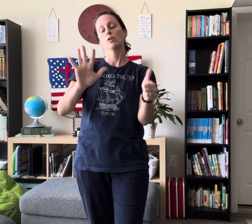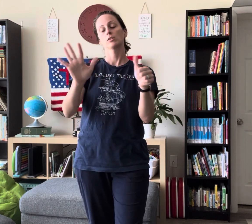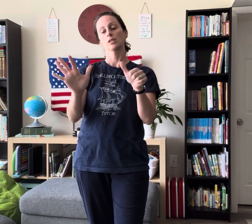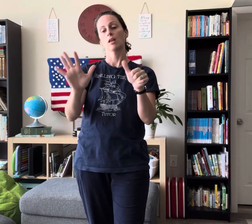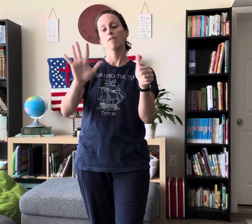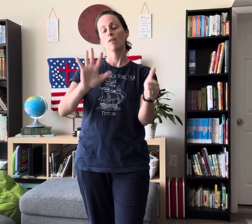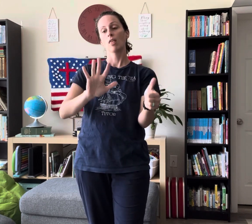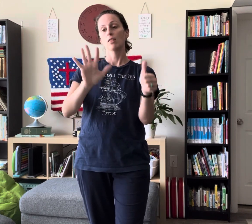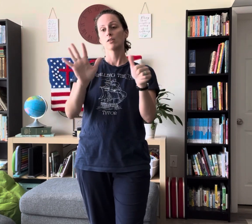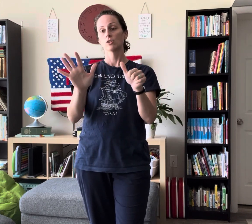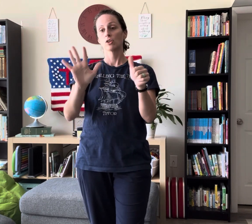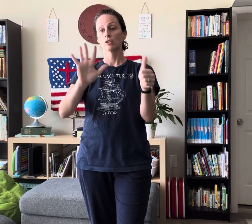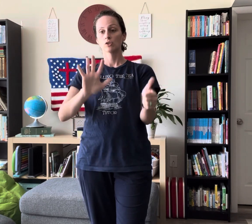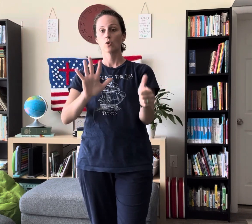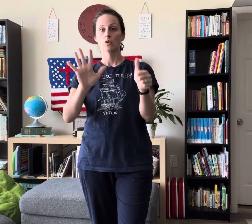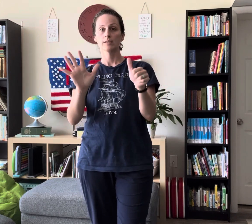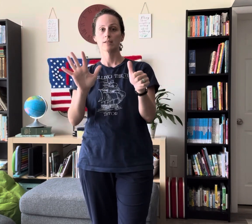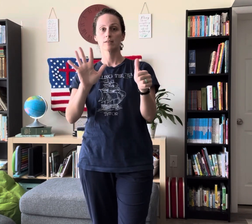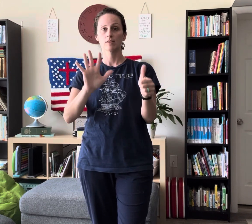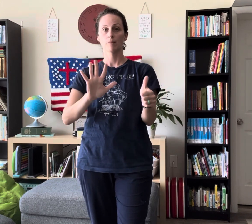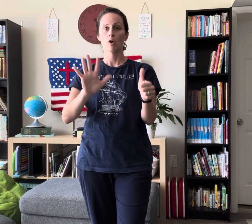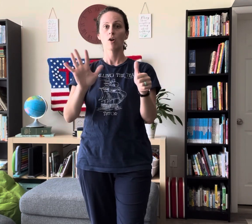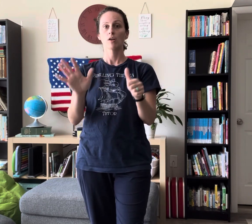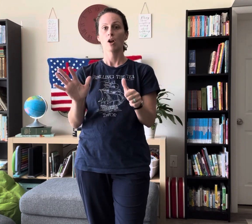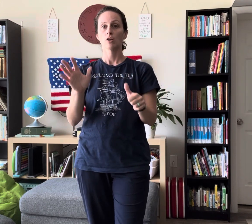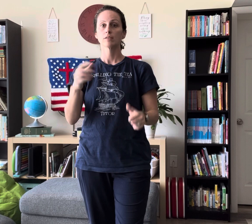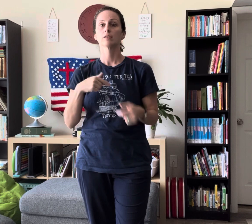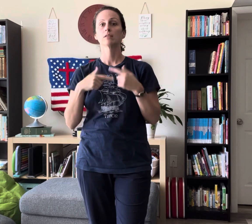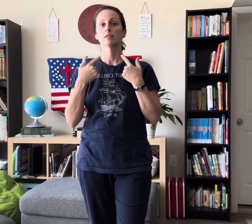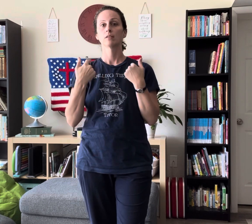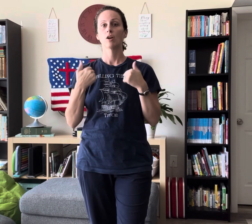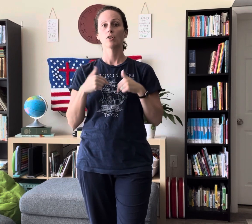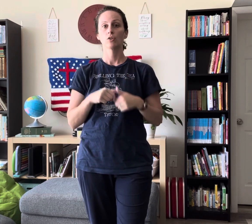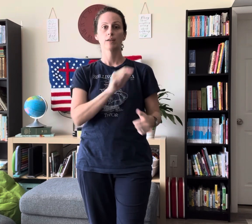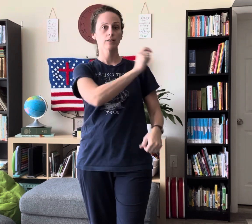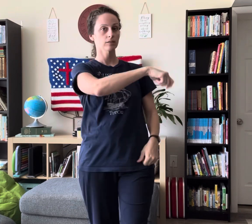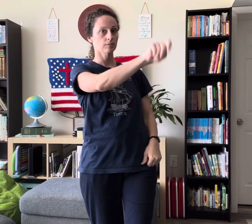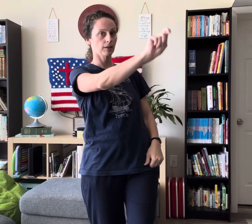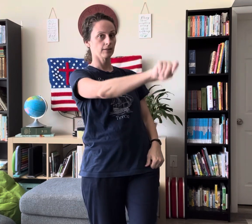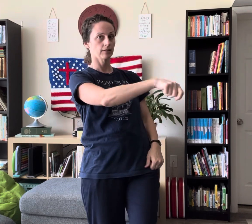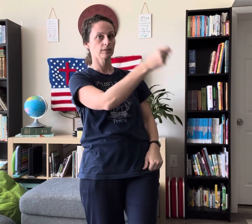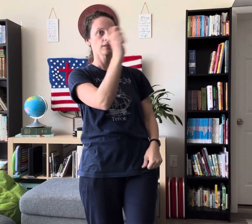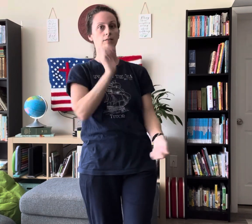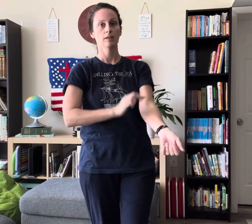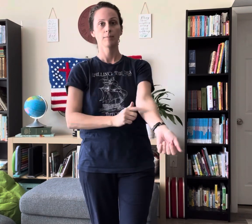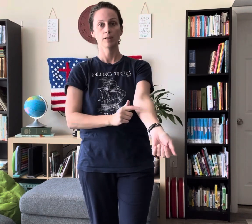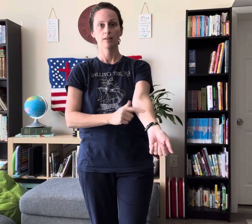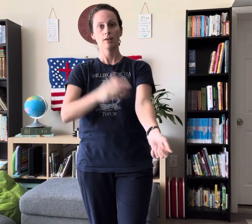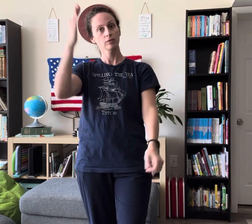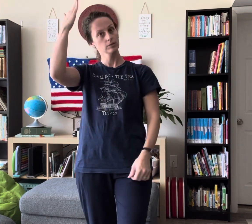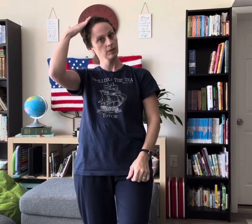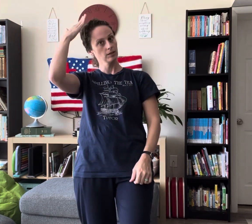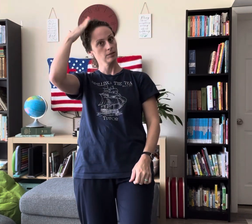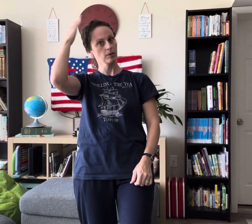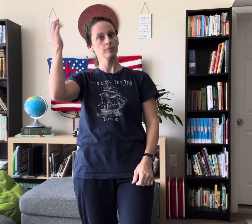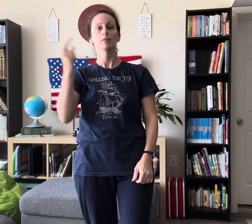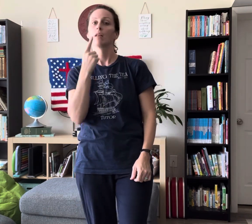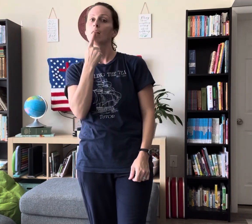parts of the circulatory system are heart, arteries, veins, capillaries, red and white blood